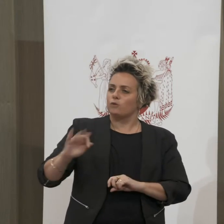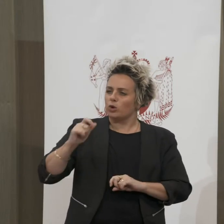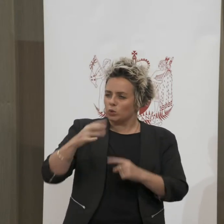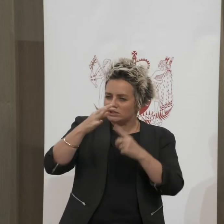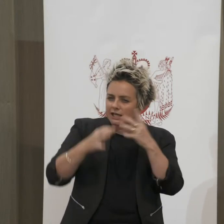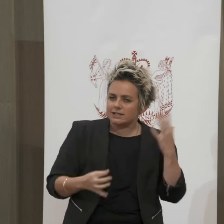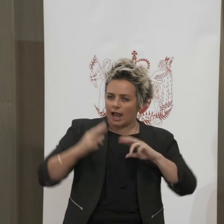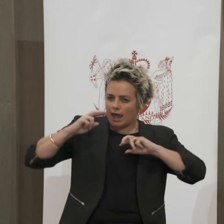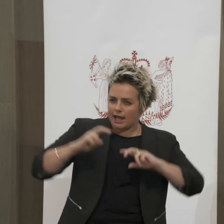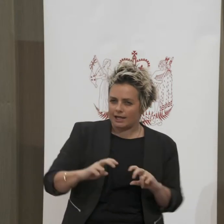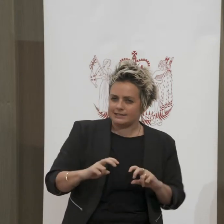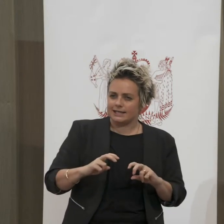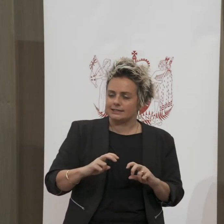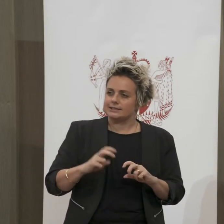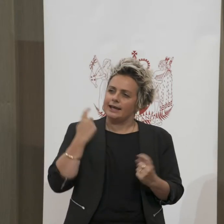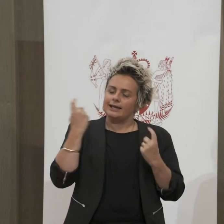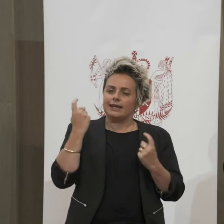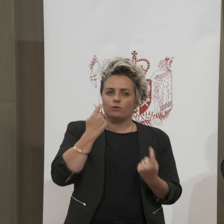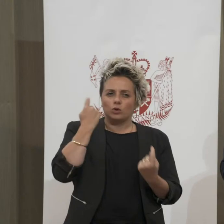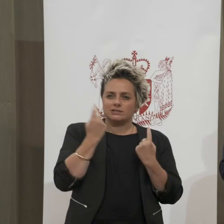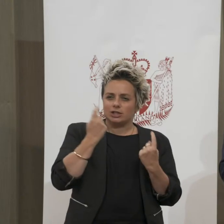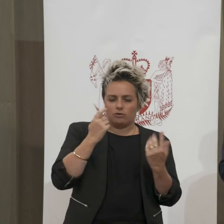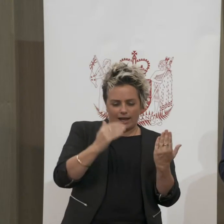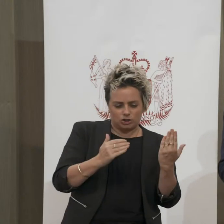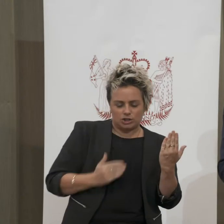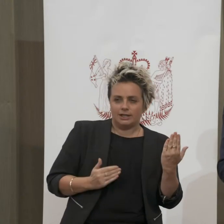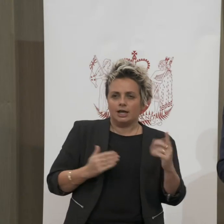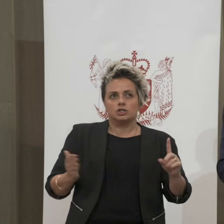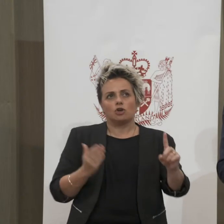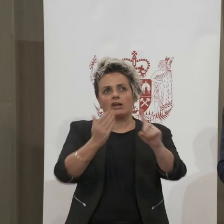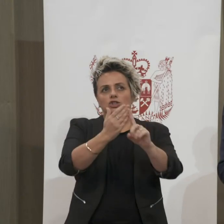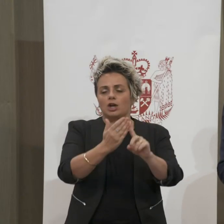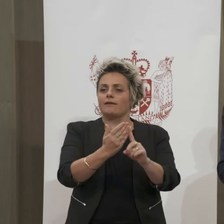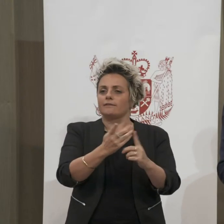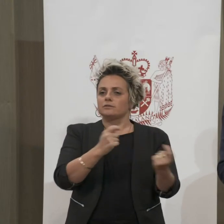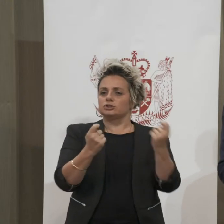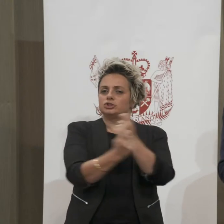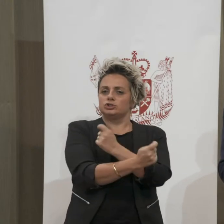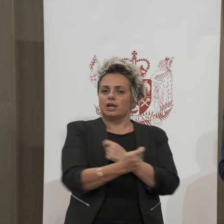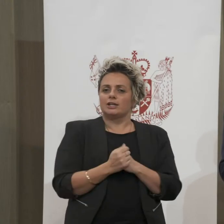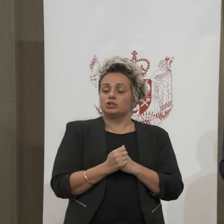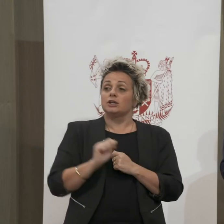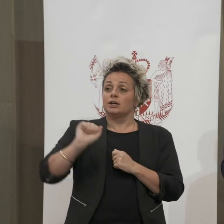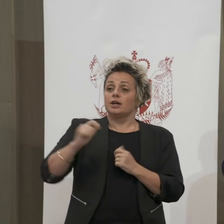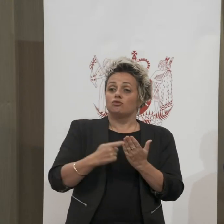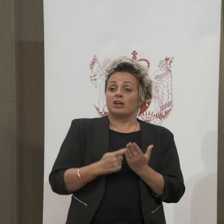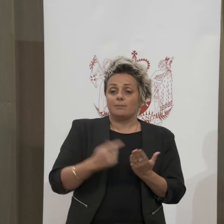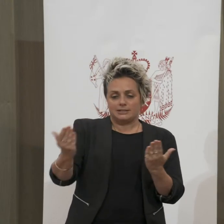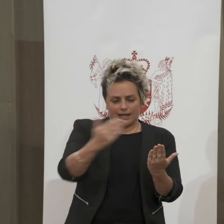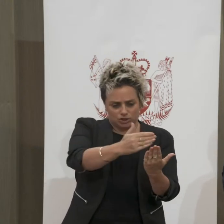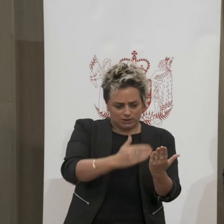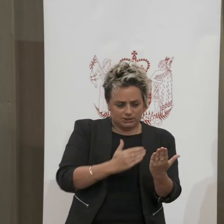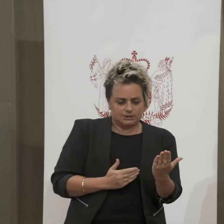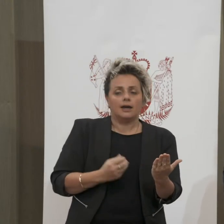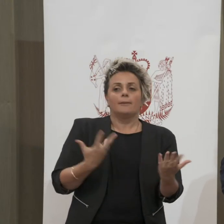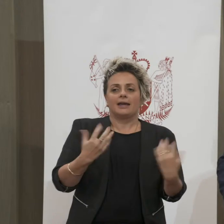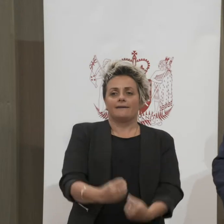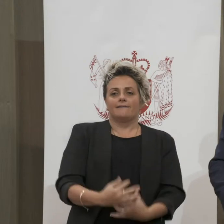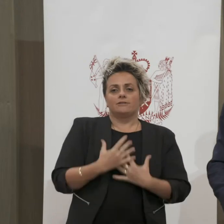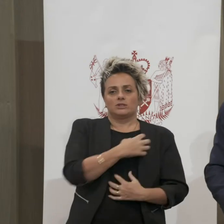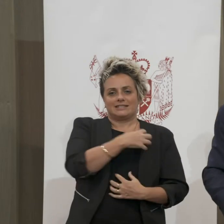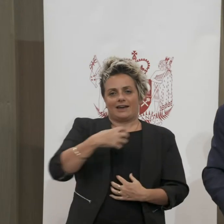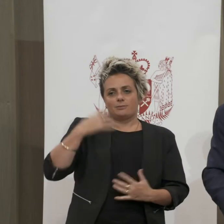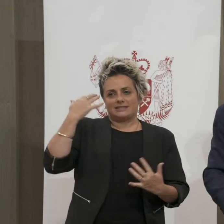analysis, careful consideration, and clear direction for reform. The review's recommendations have greatly influenced the government's